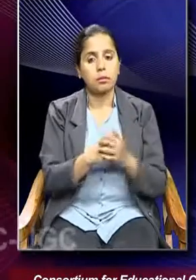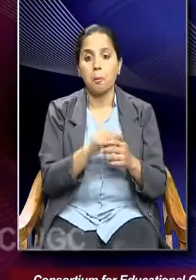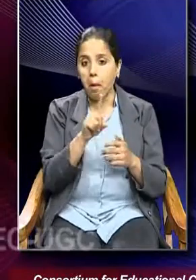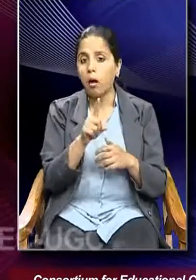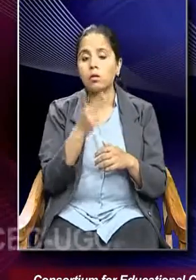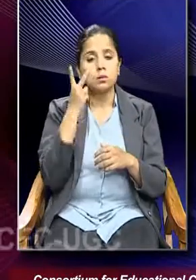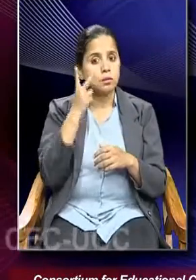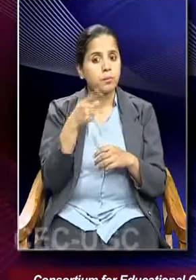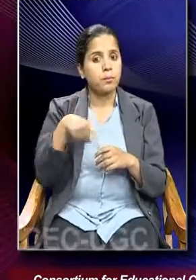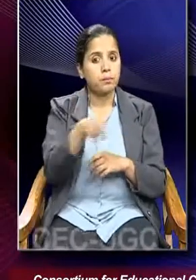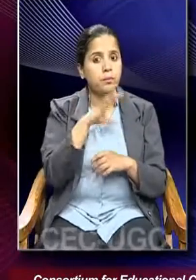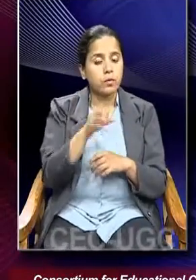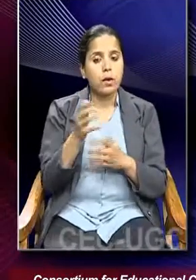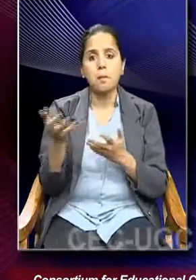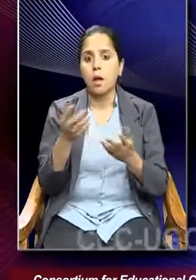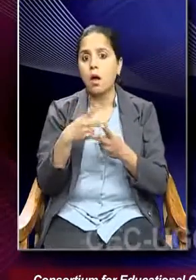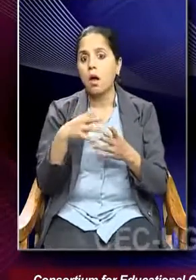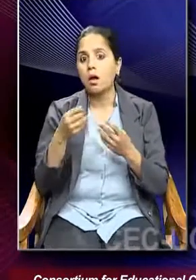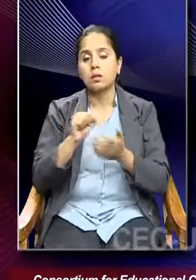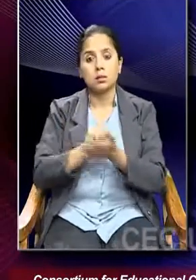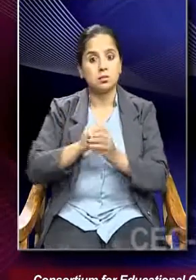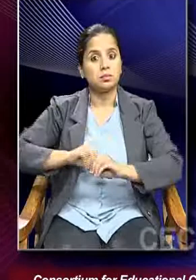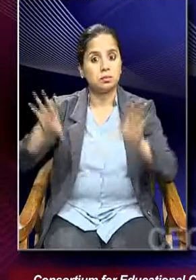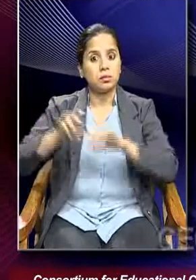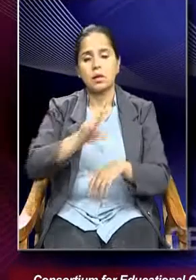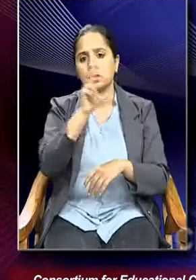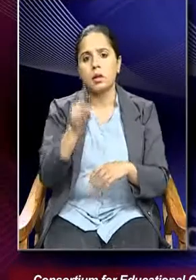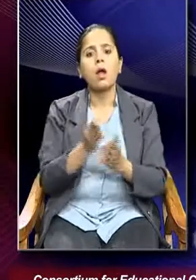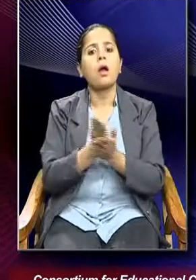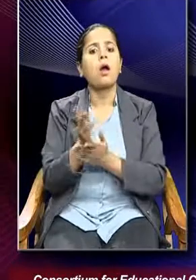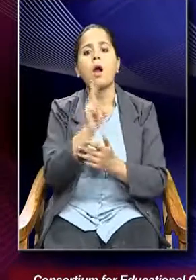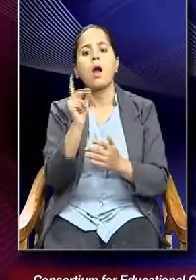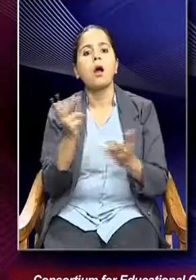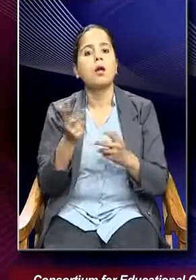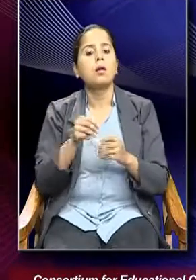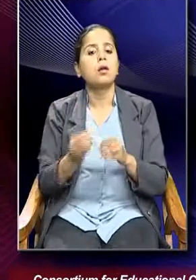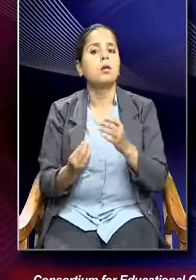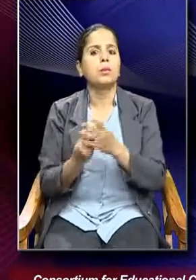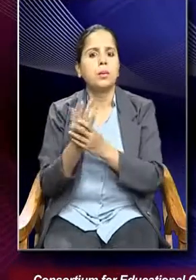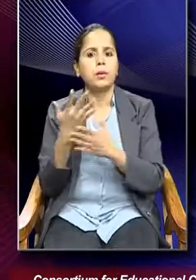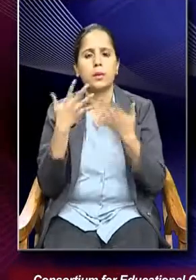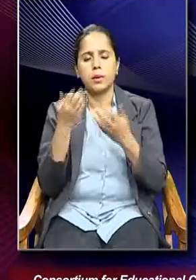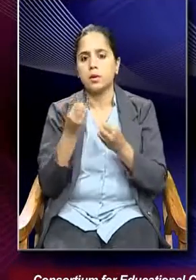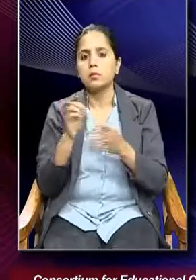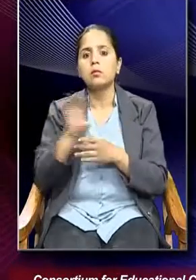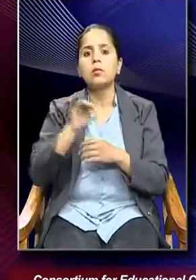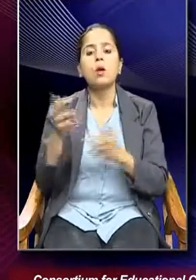the market-based instrument, the second alternate of instrument for reducing emissions,